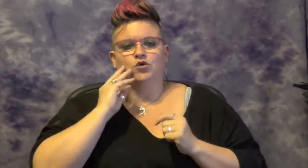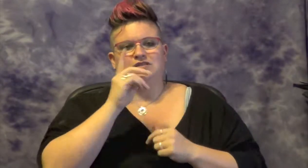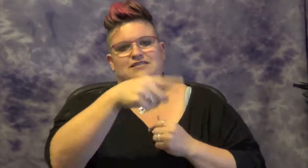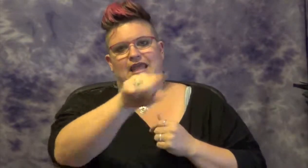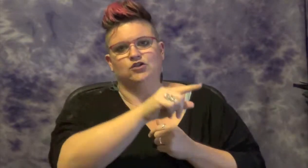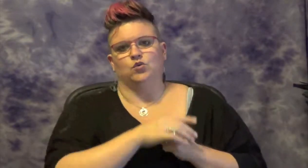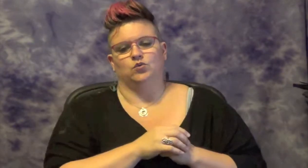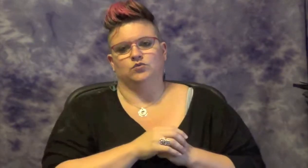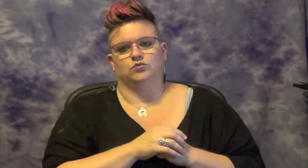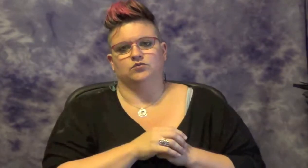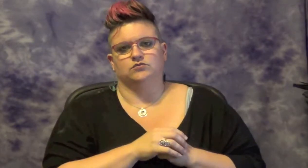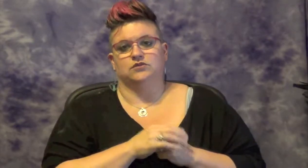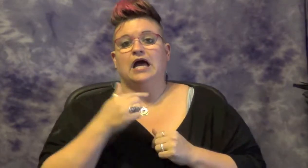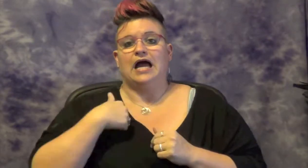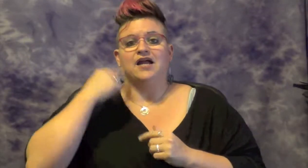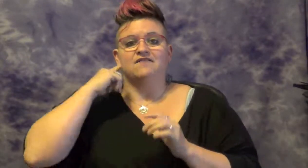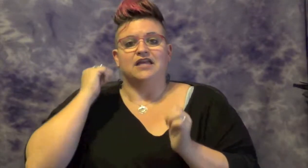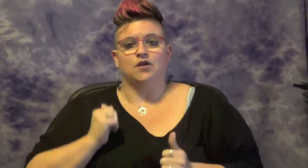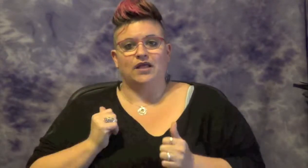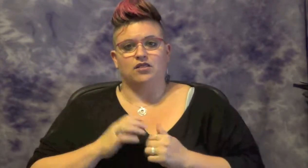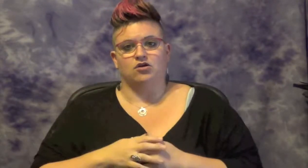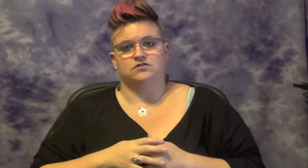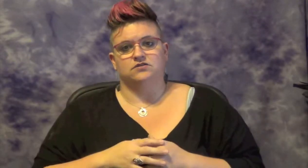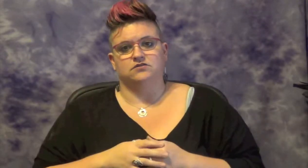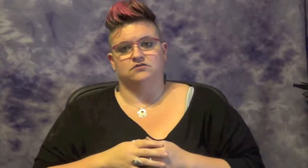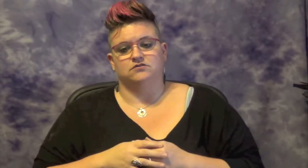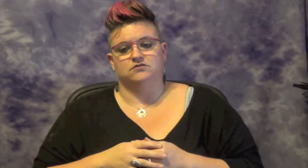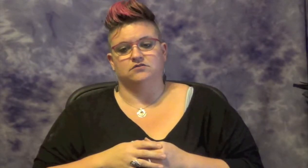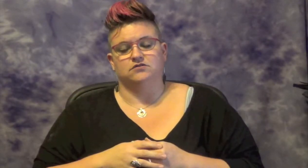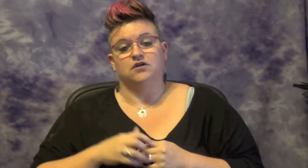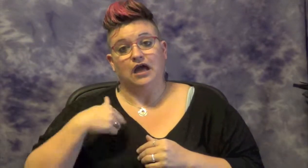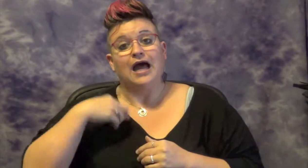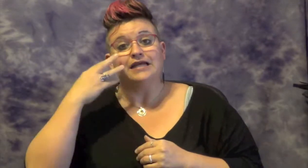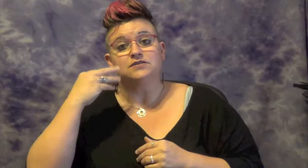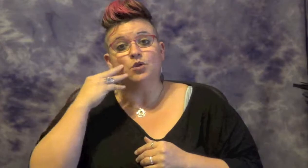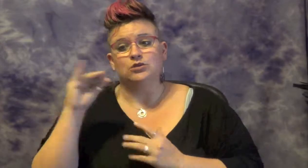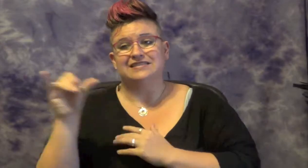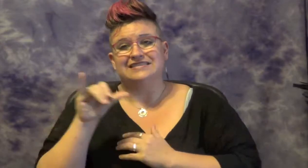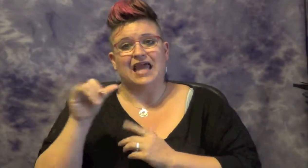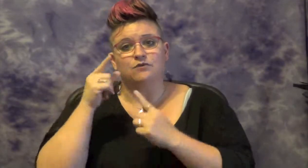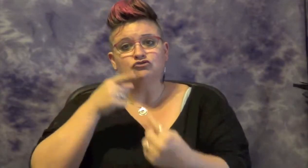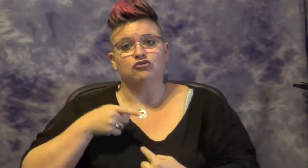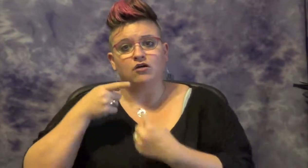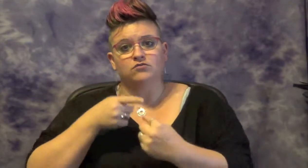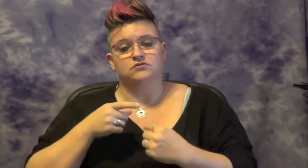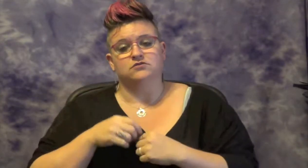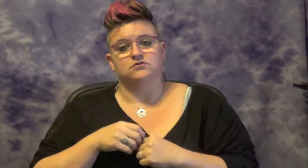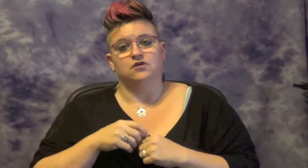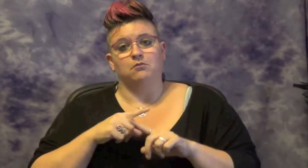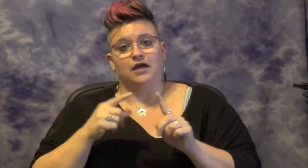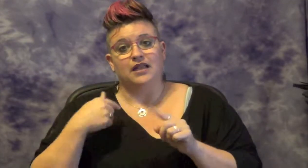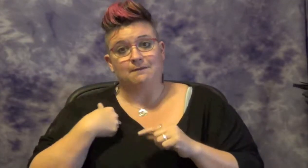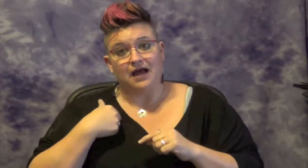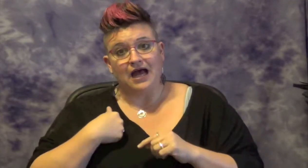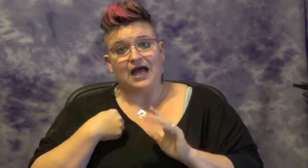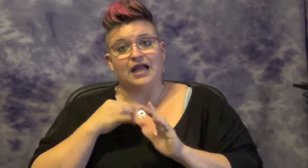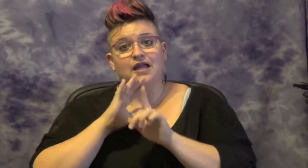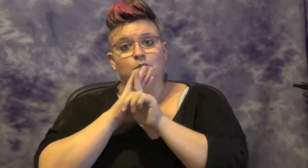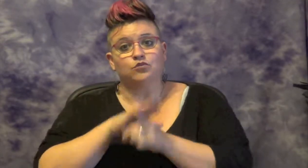can't say I identify. I can say I understand the culture. Like for myself, I have hearing loss. I struggle all the time with